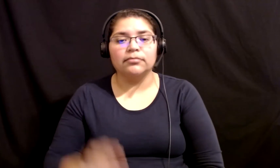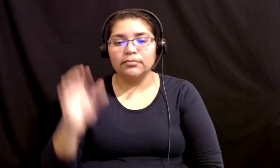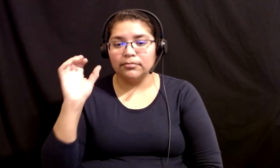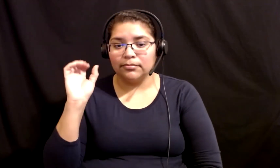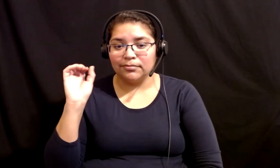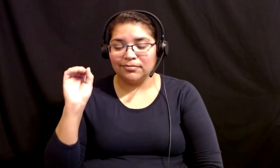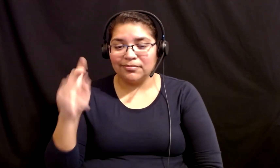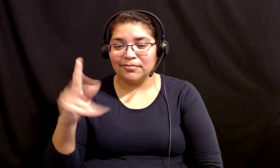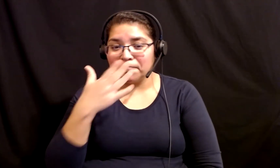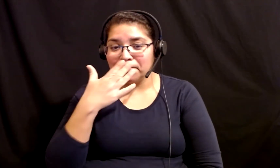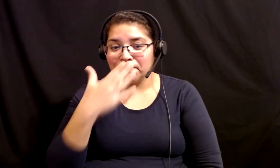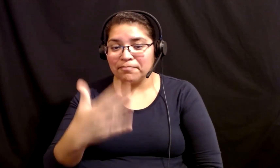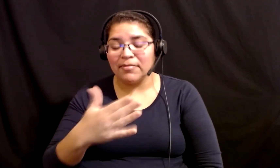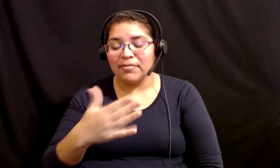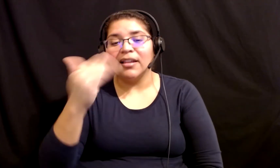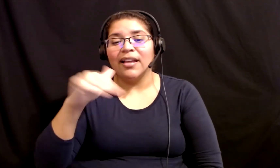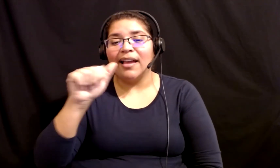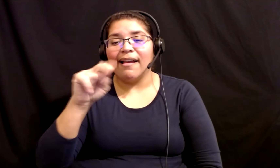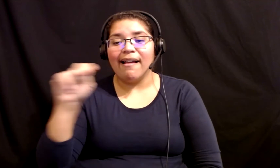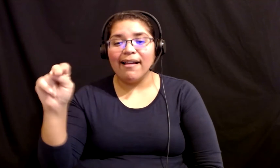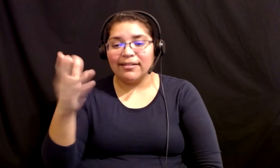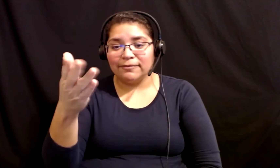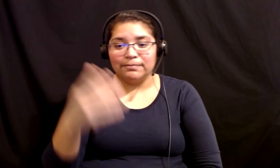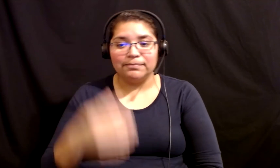Okay, thank you. Anne?